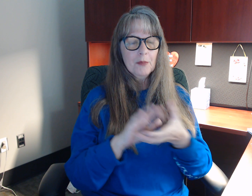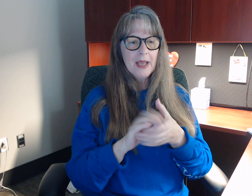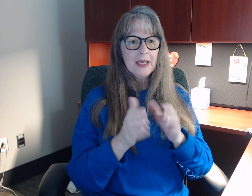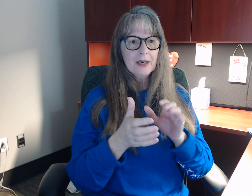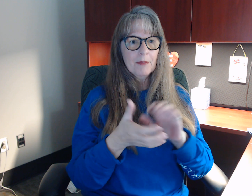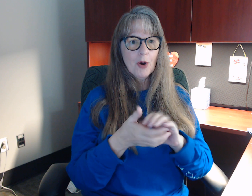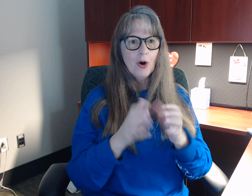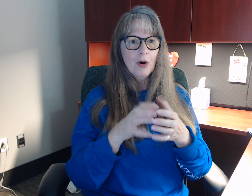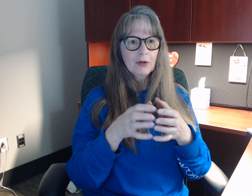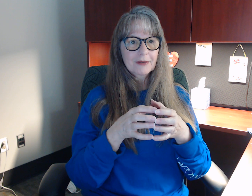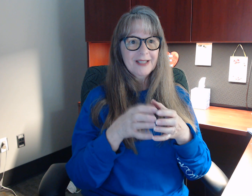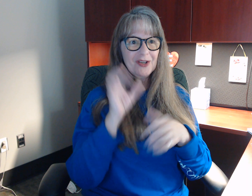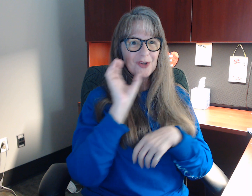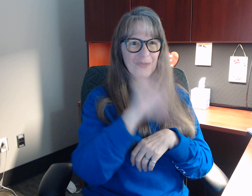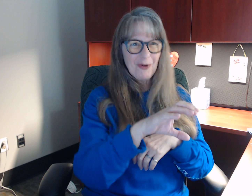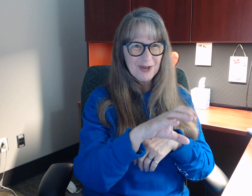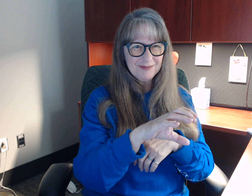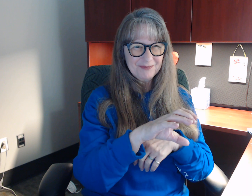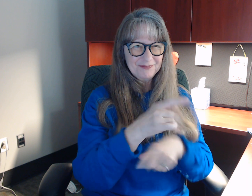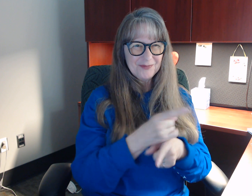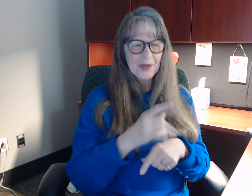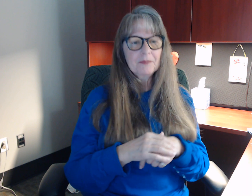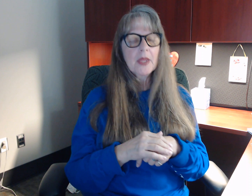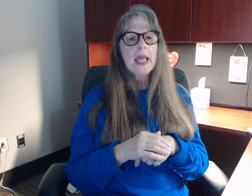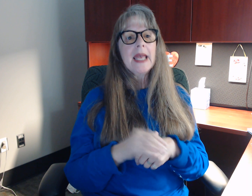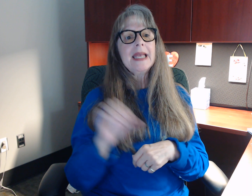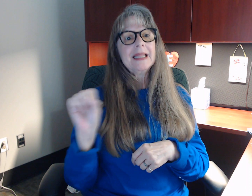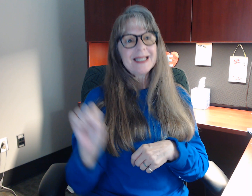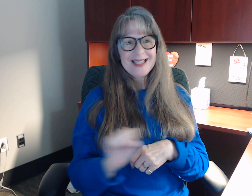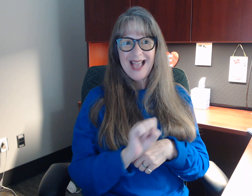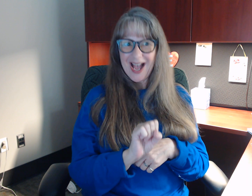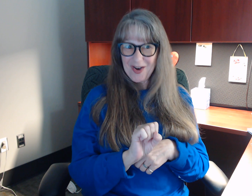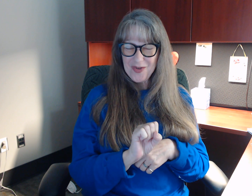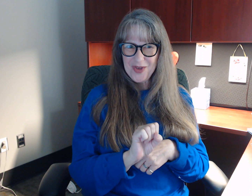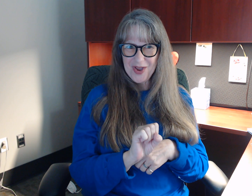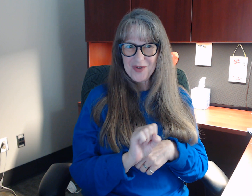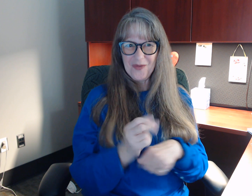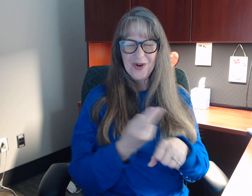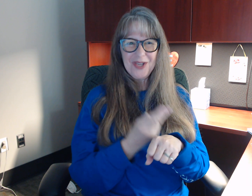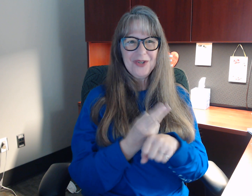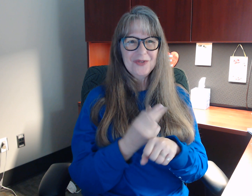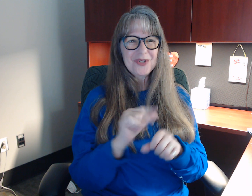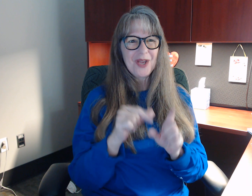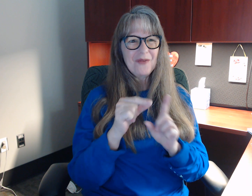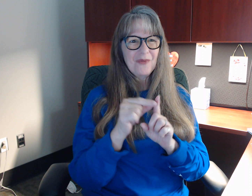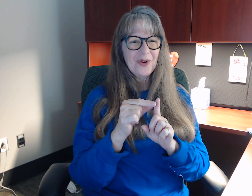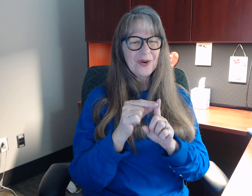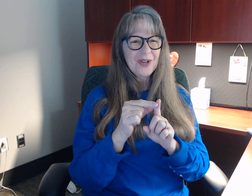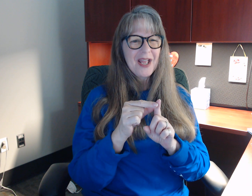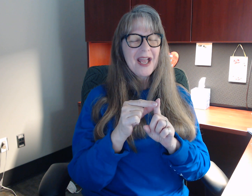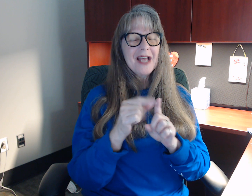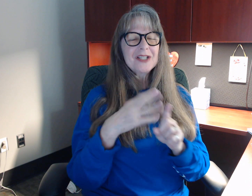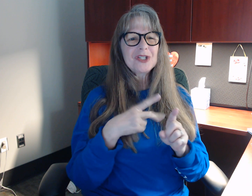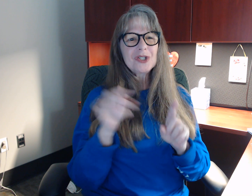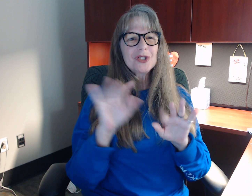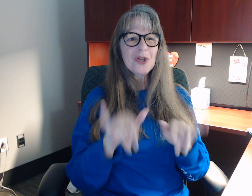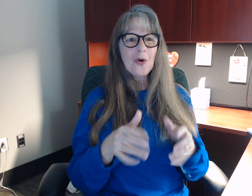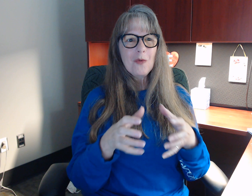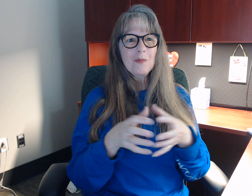it a ball and you can throw it, right? In the South, we use that word